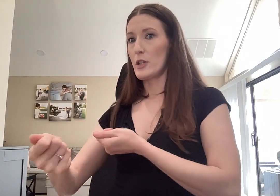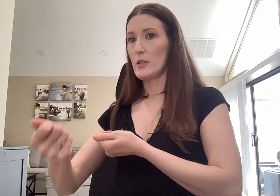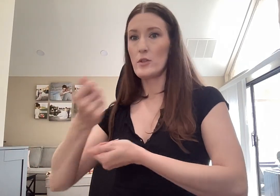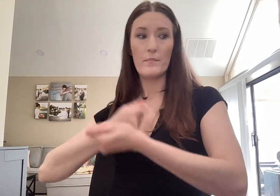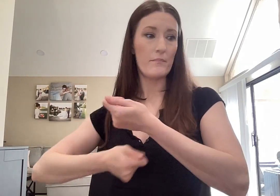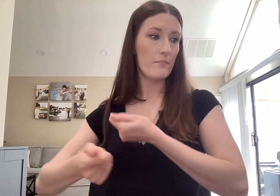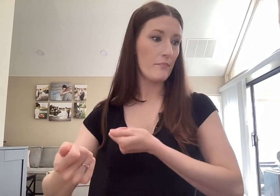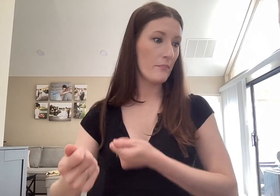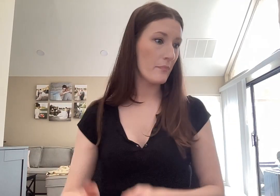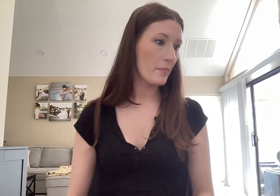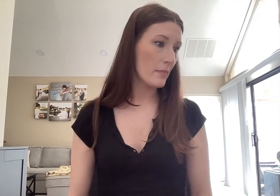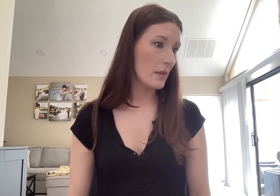exchange.